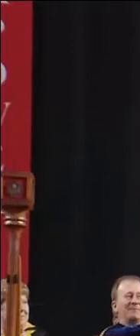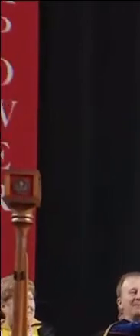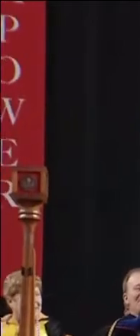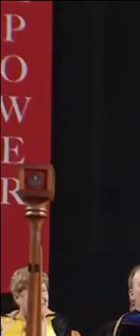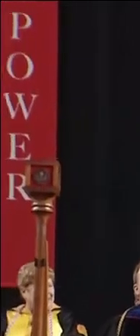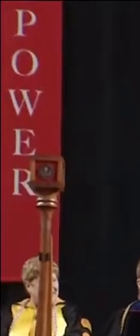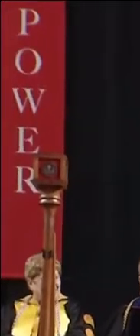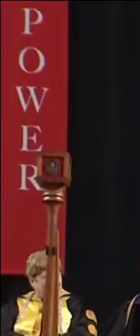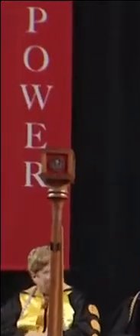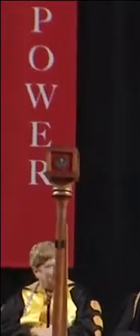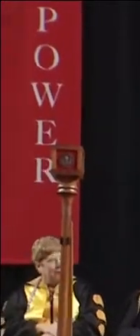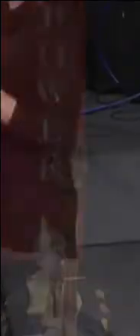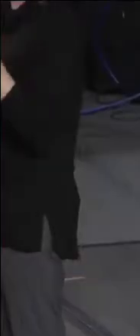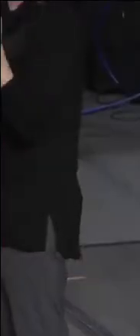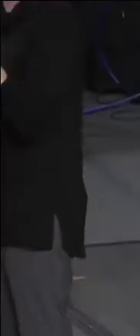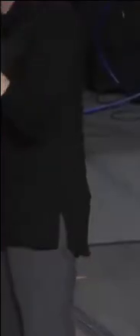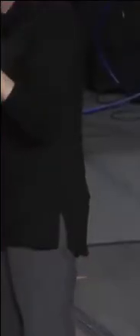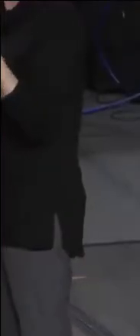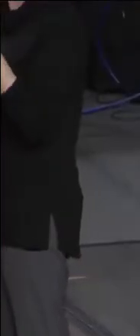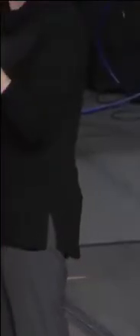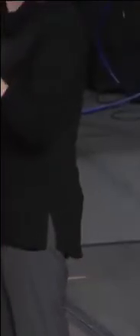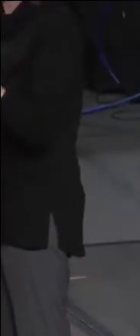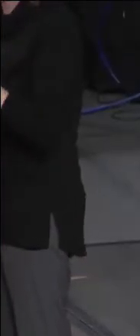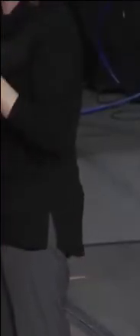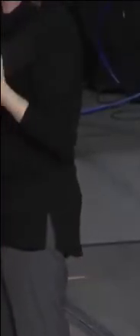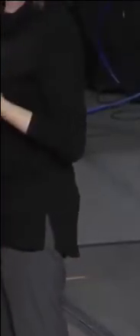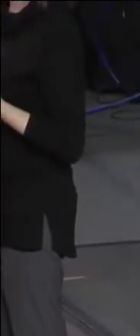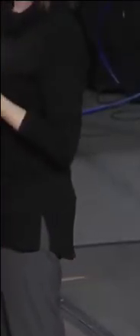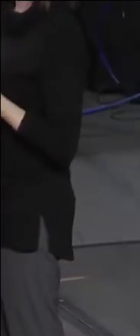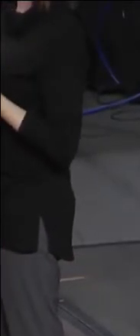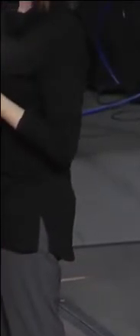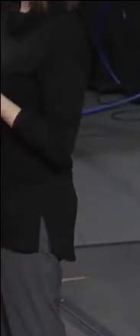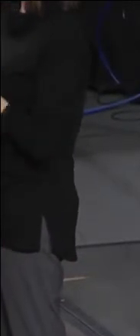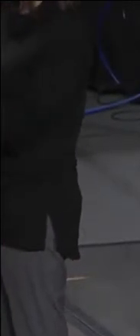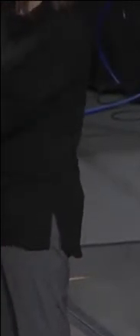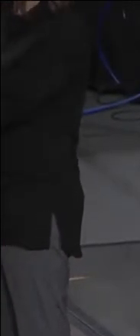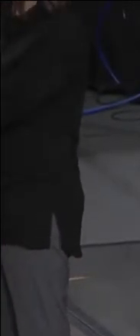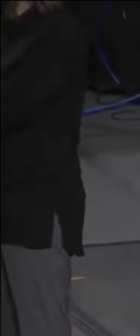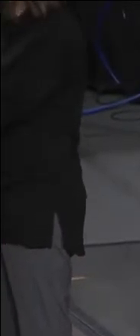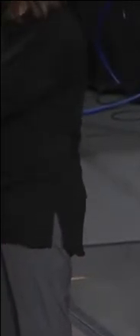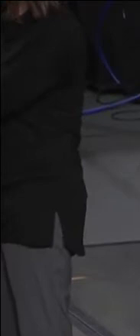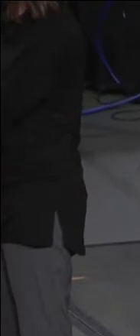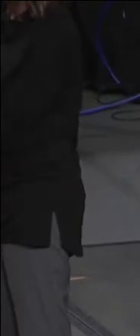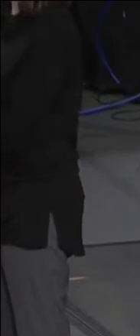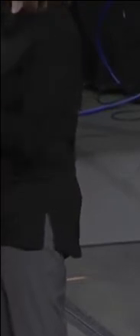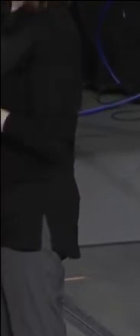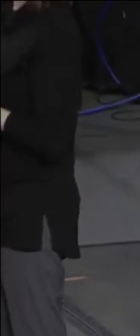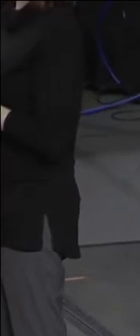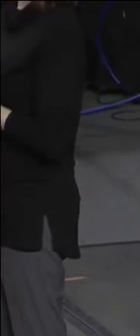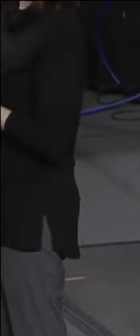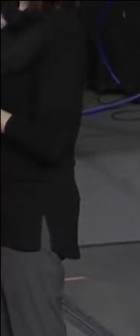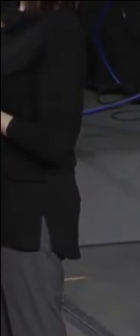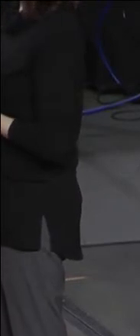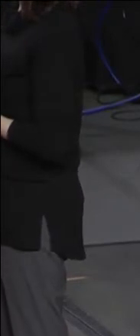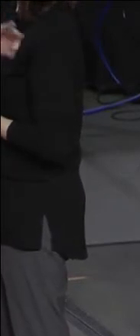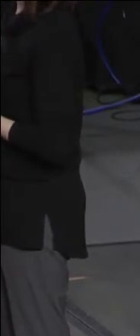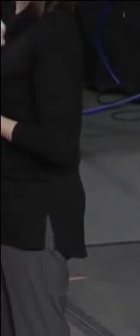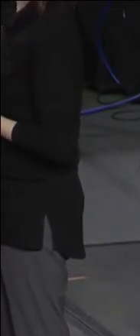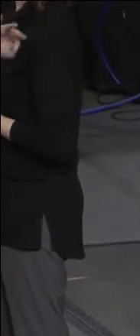morning, family, friends, fellow graduates, distinguished faculty and